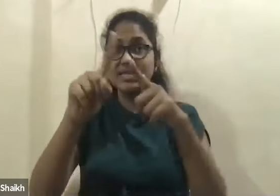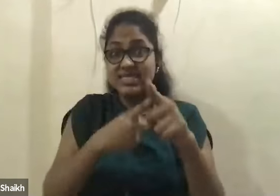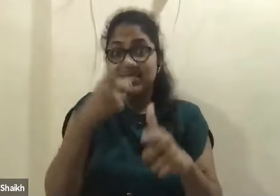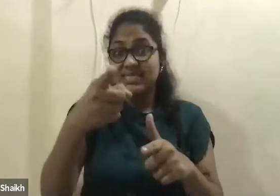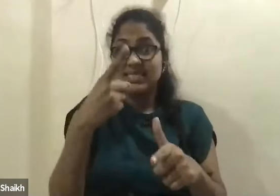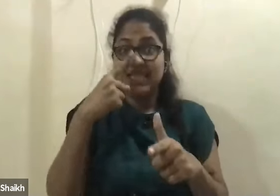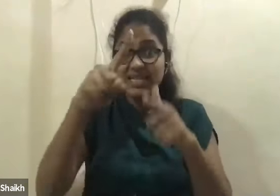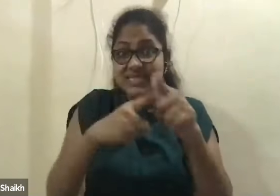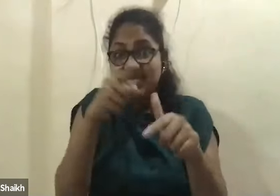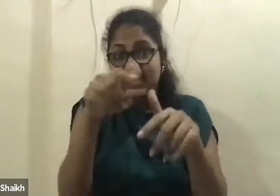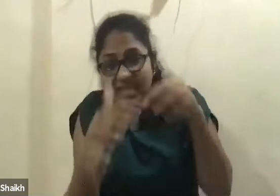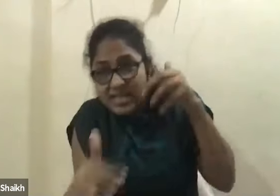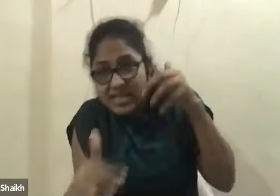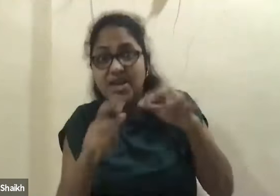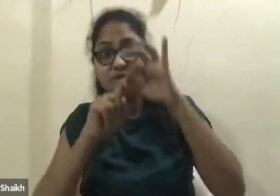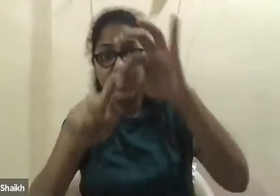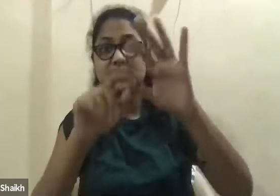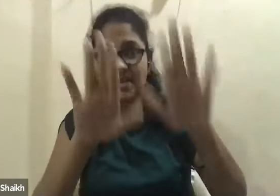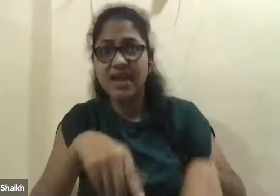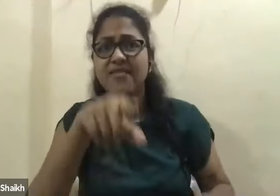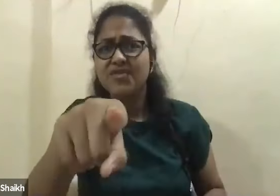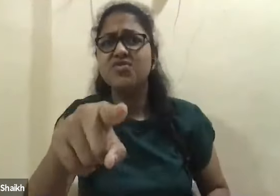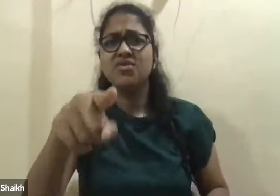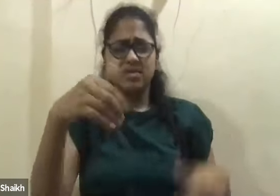Jazz. Such. But I wanted to know what if